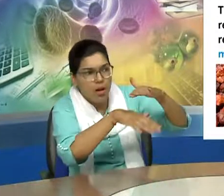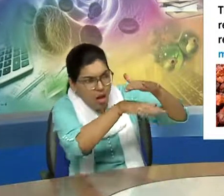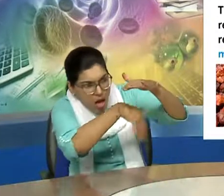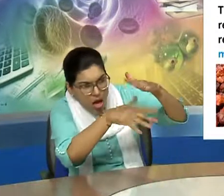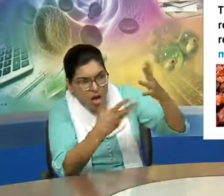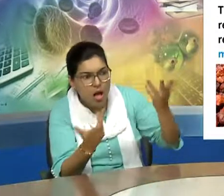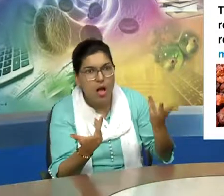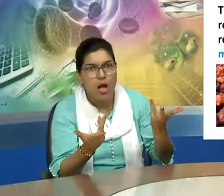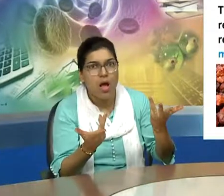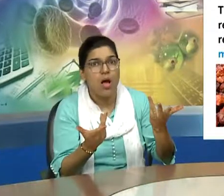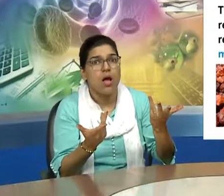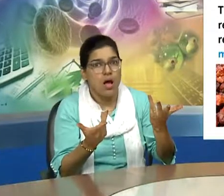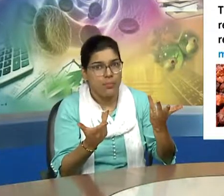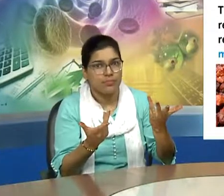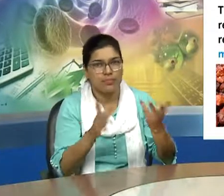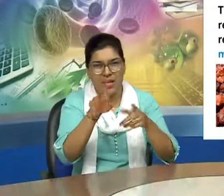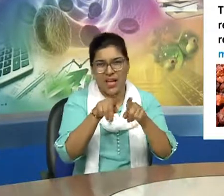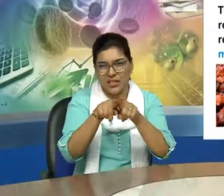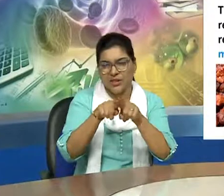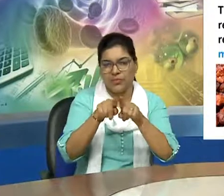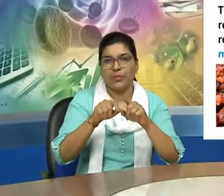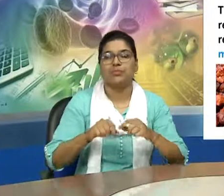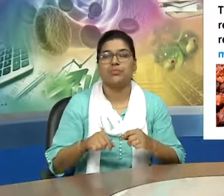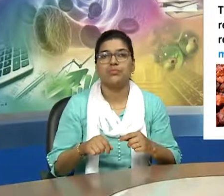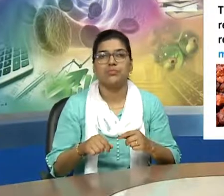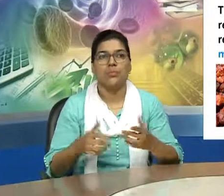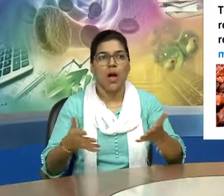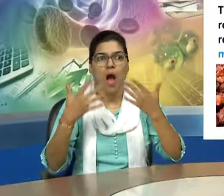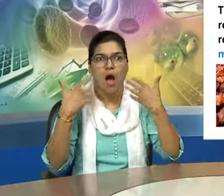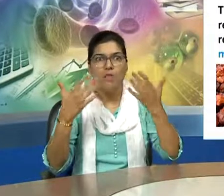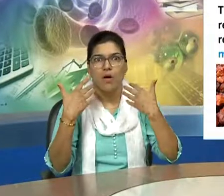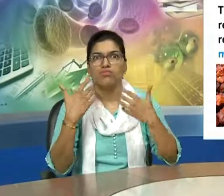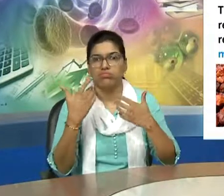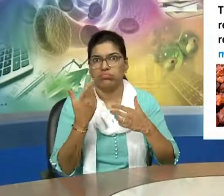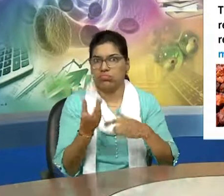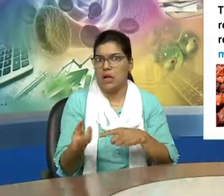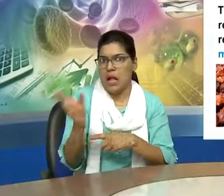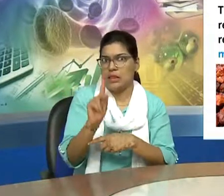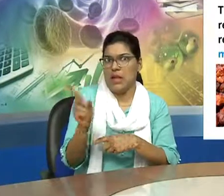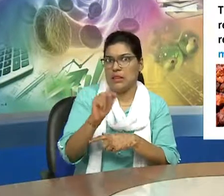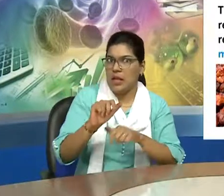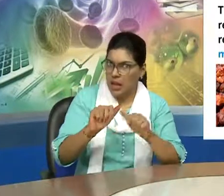cannot get them from anywhere. Let me give you an example.